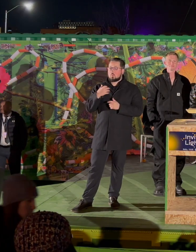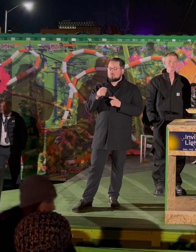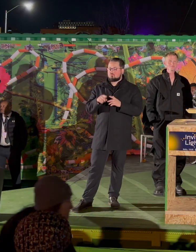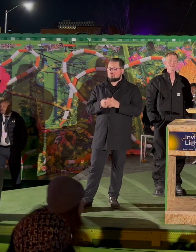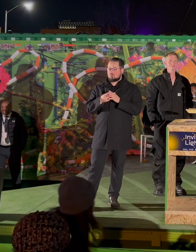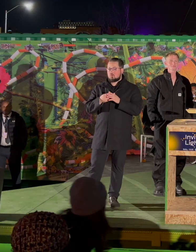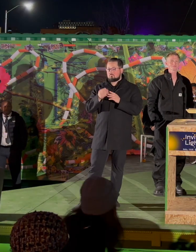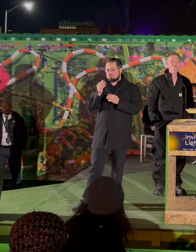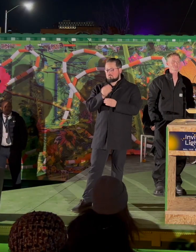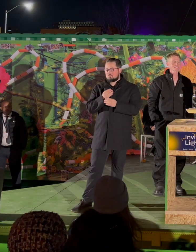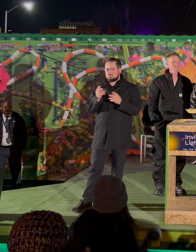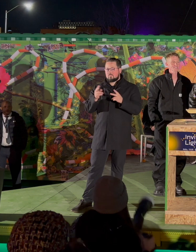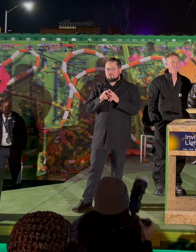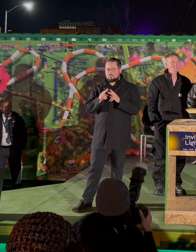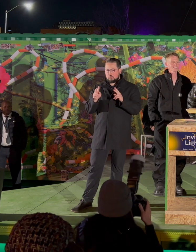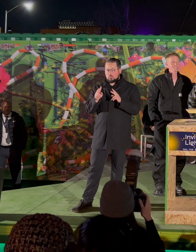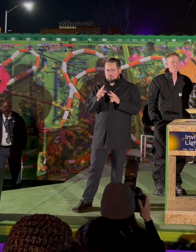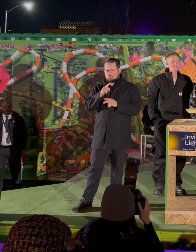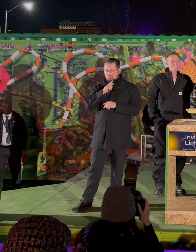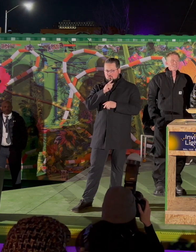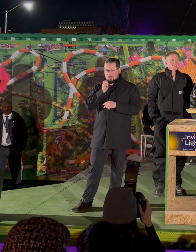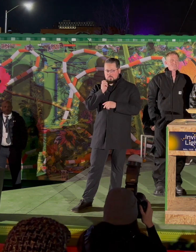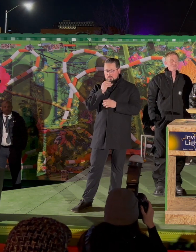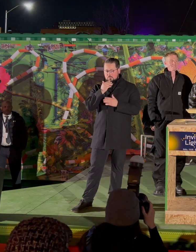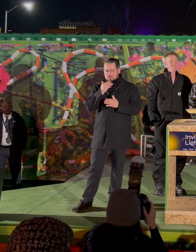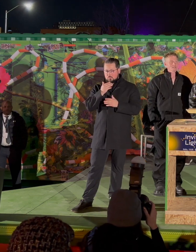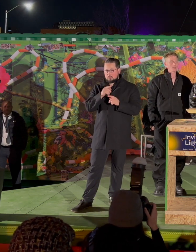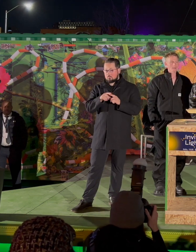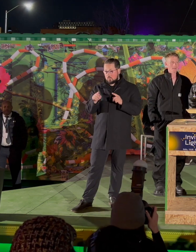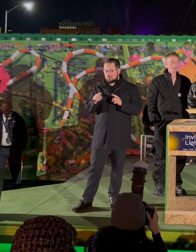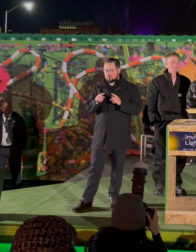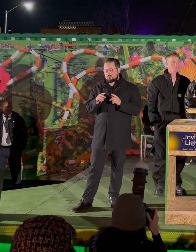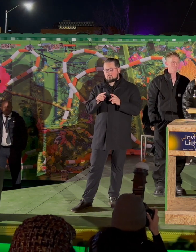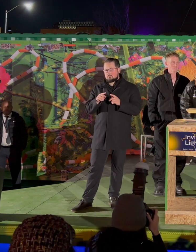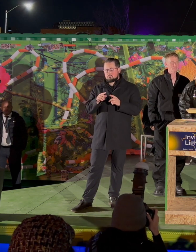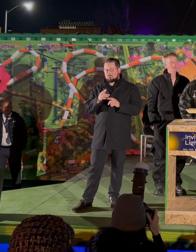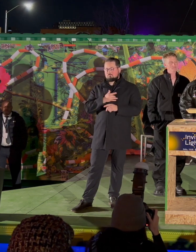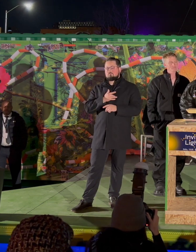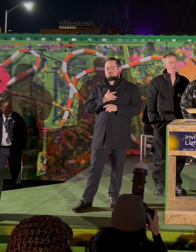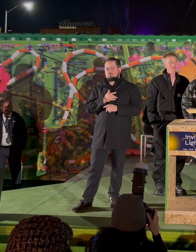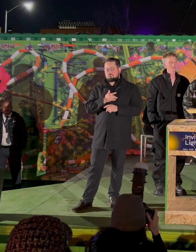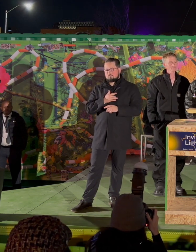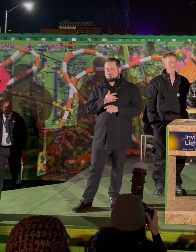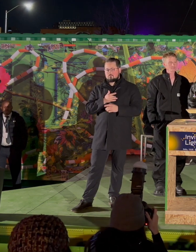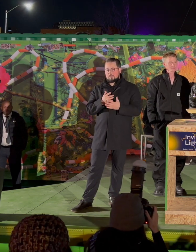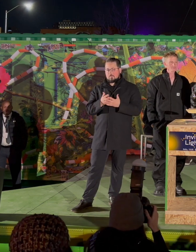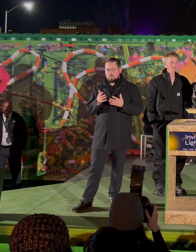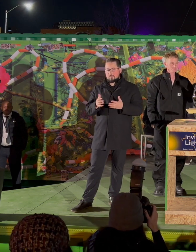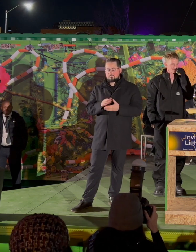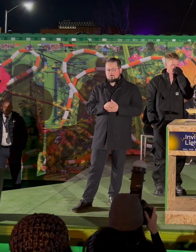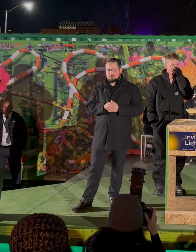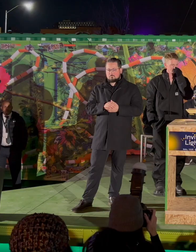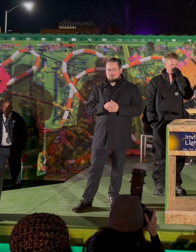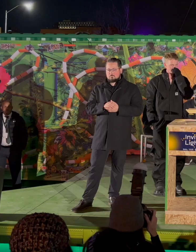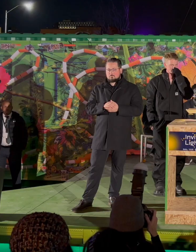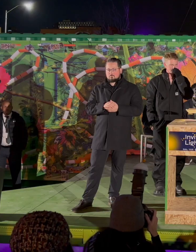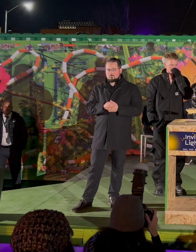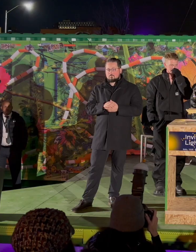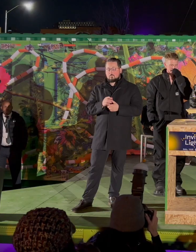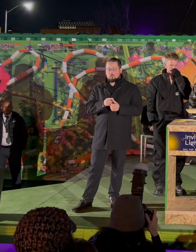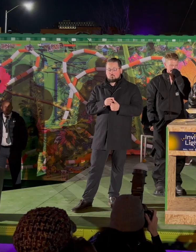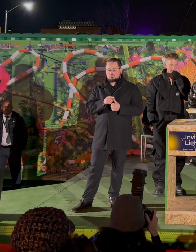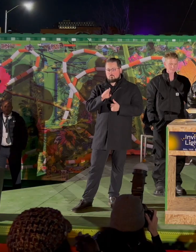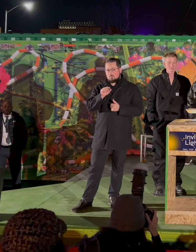start off with a really dry thank yous, but they mean the most. So we're going to start off thanking